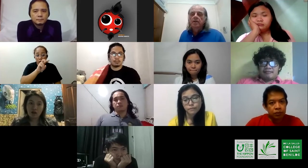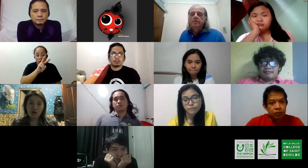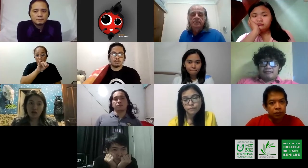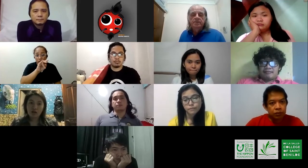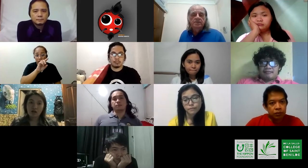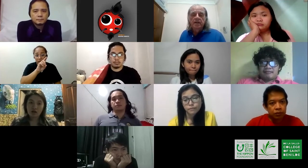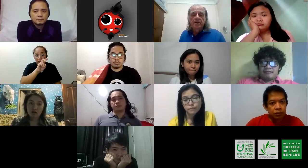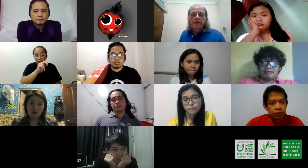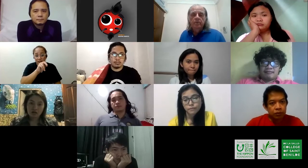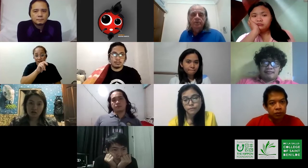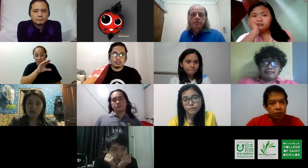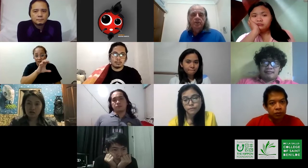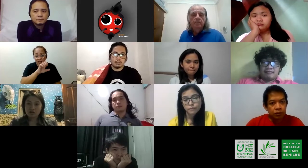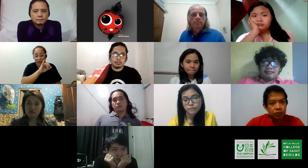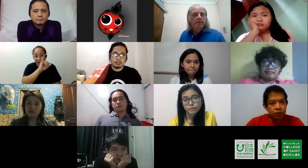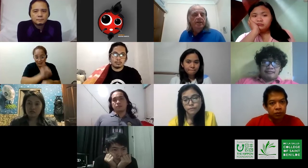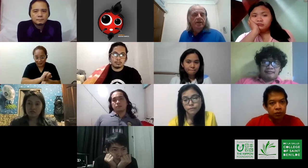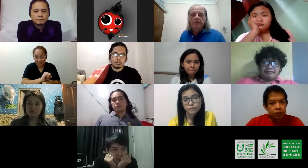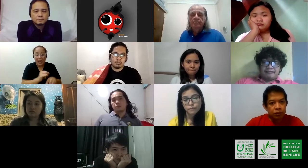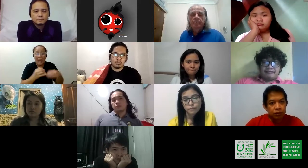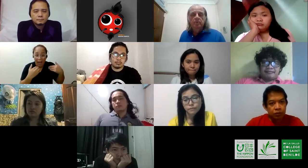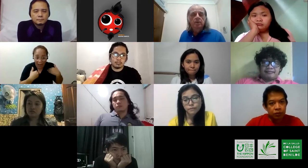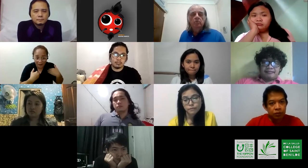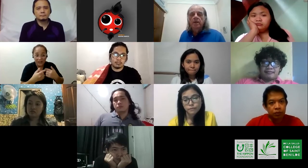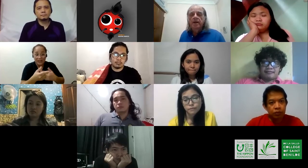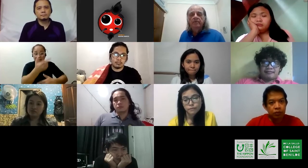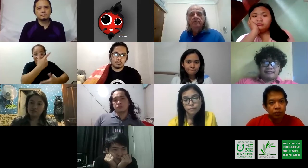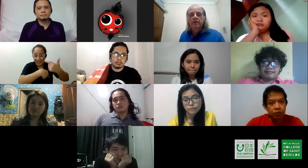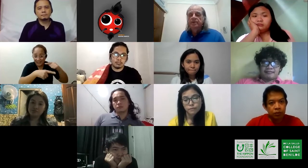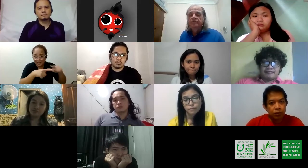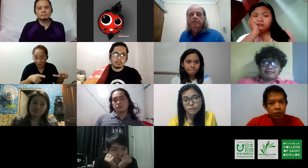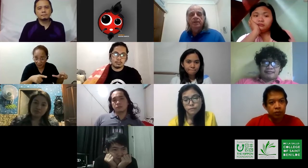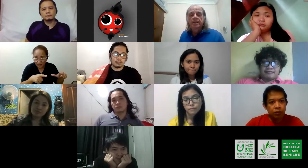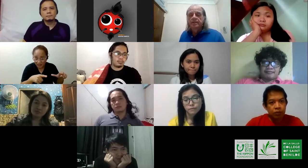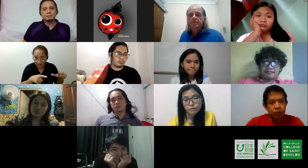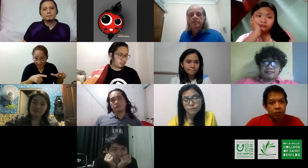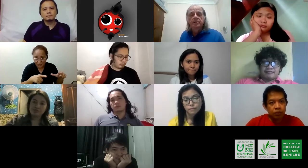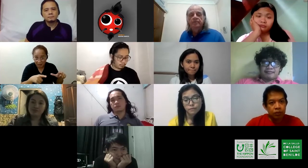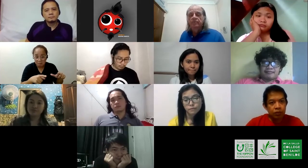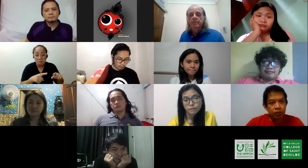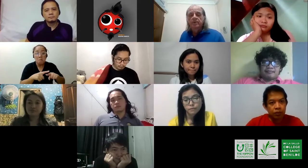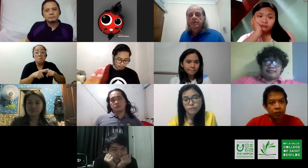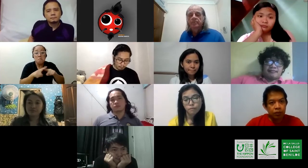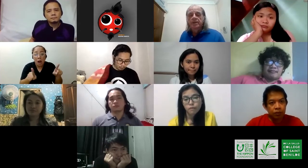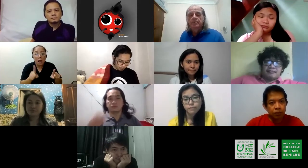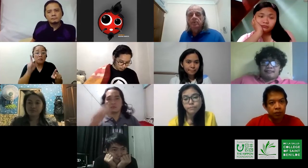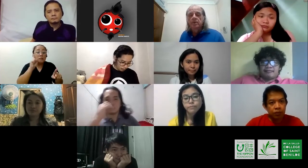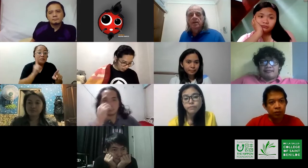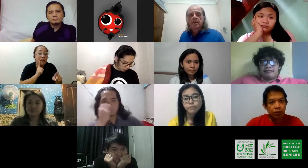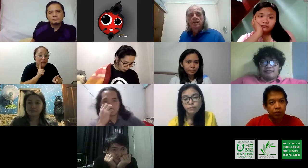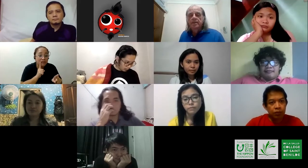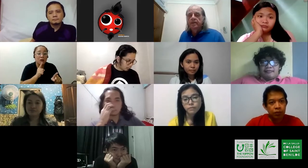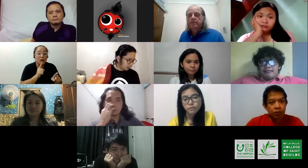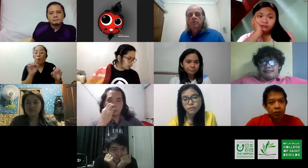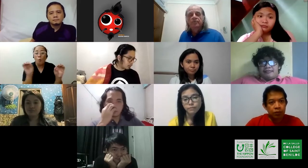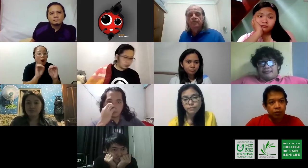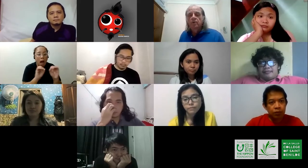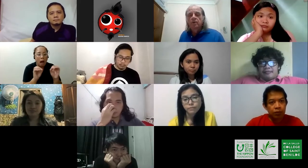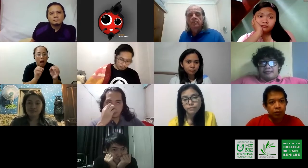there's a sign language, but deaf people don't have a different identity from hearing people. They don't form a